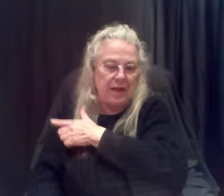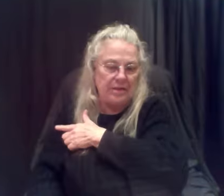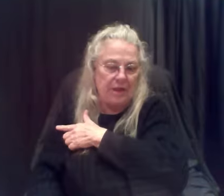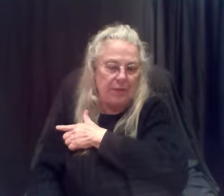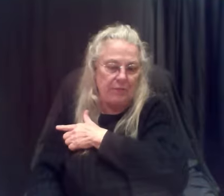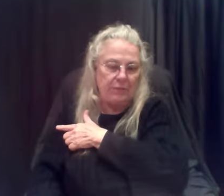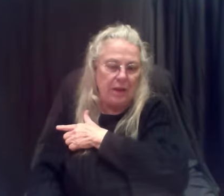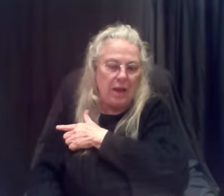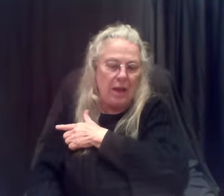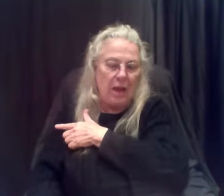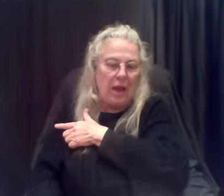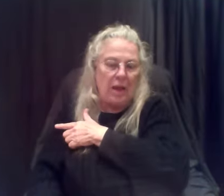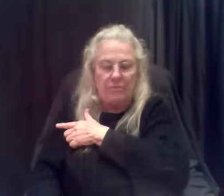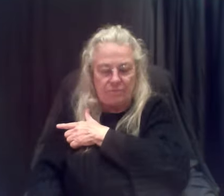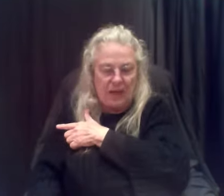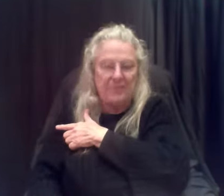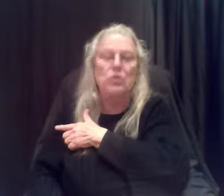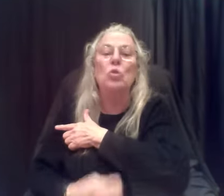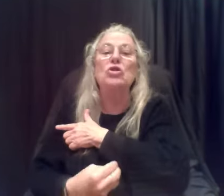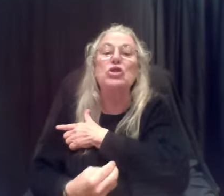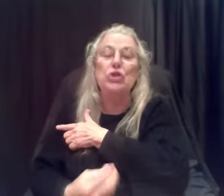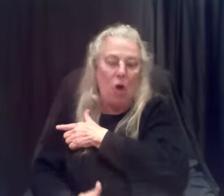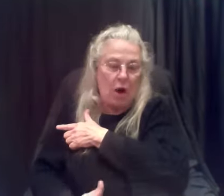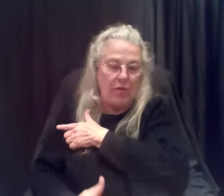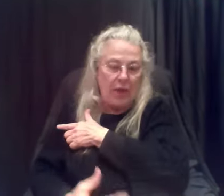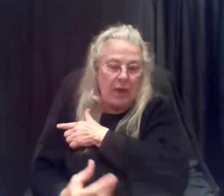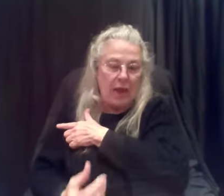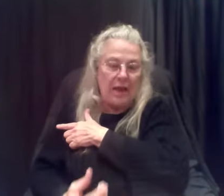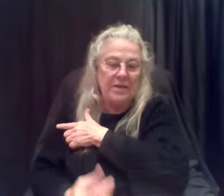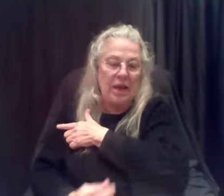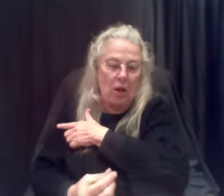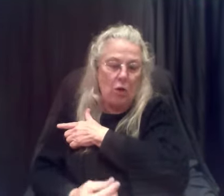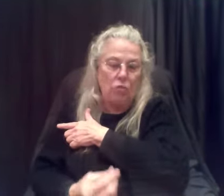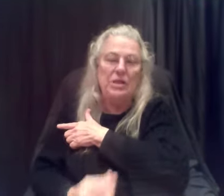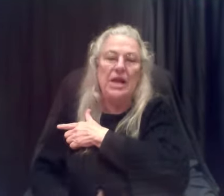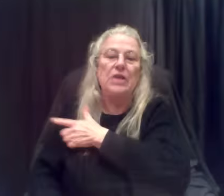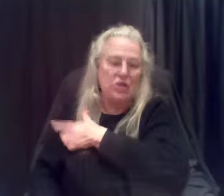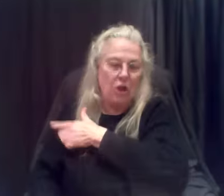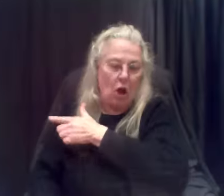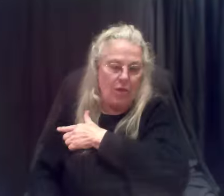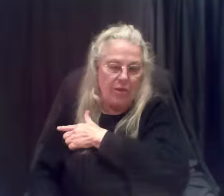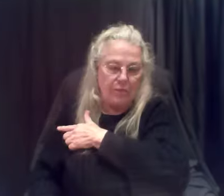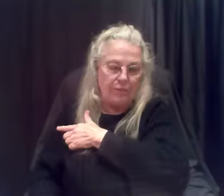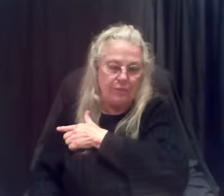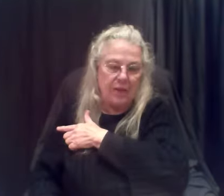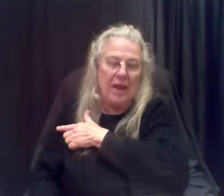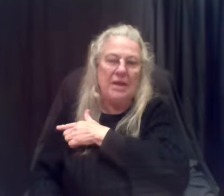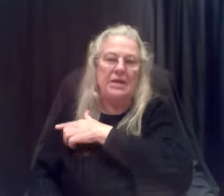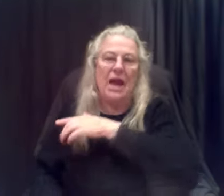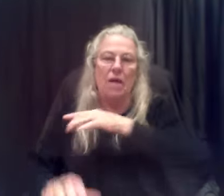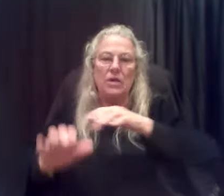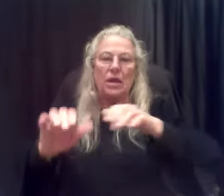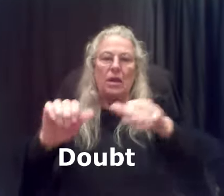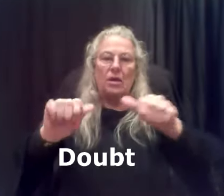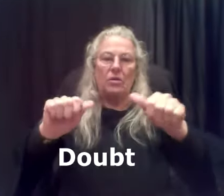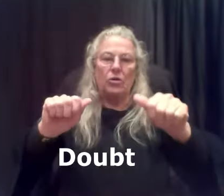Lazy. And that's the word sloth. Sloth. Sloth. Doubt. You're going